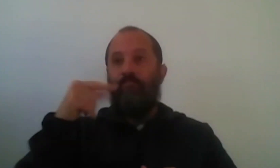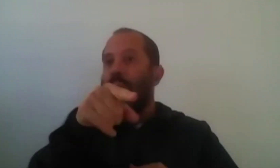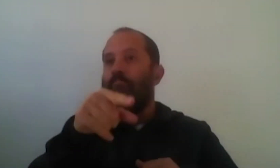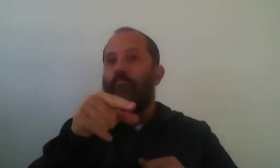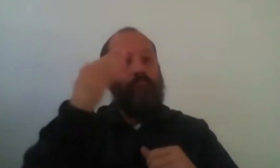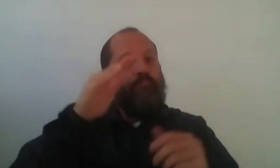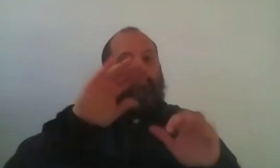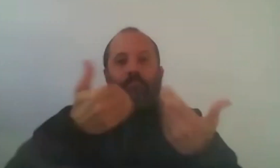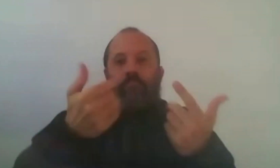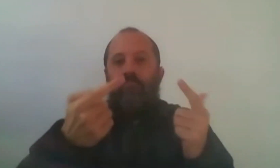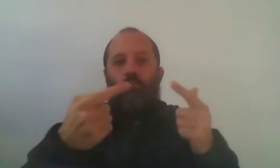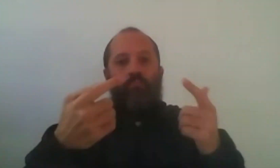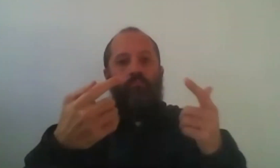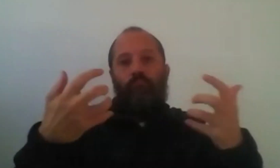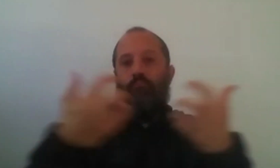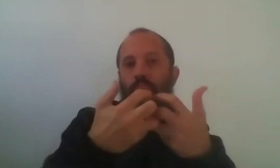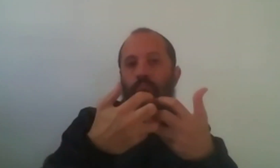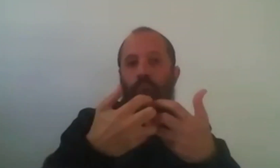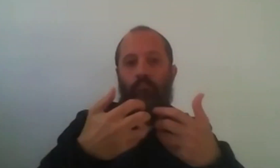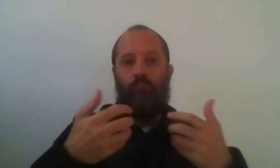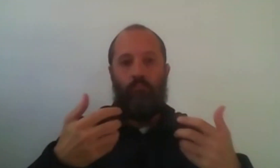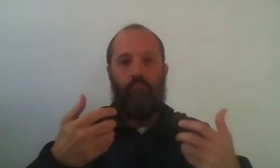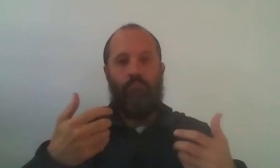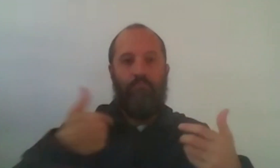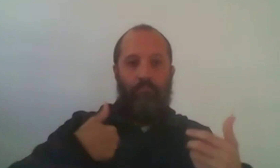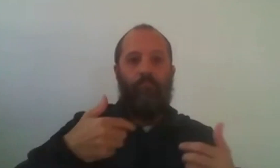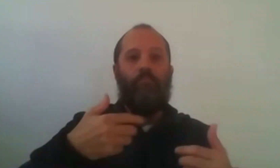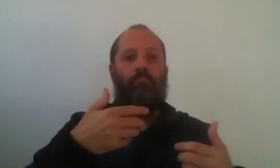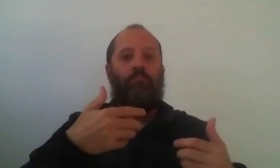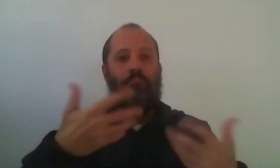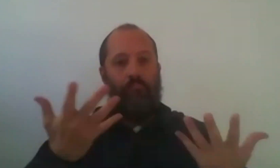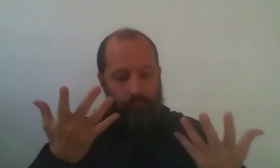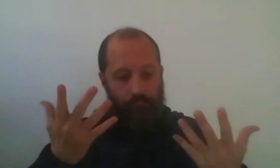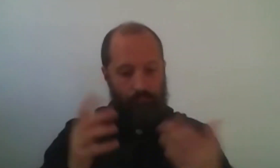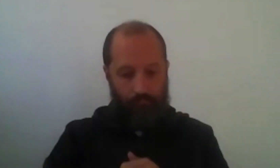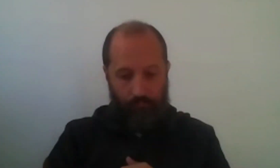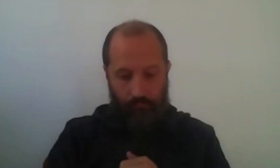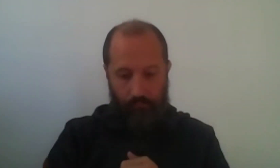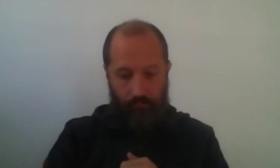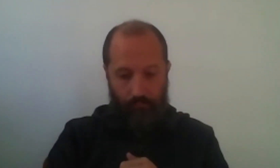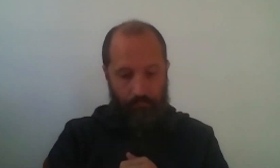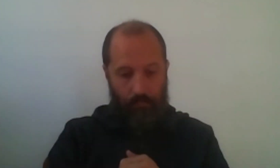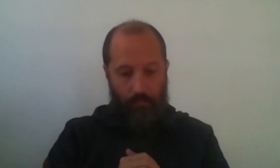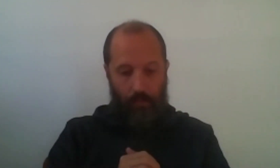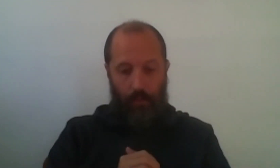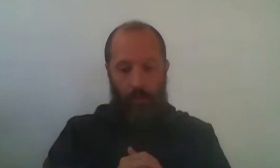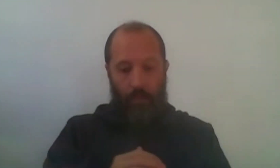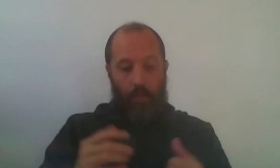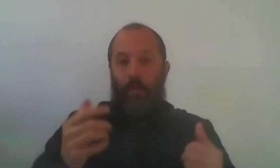to know how to or be aware of how to accommodate us as they are lost